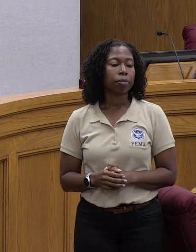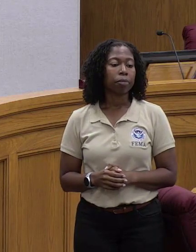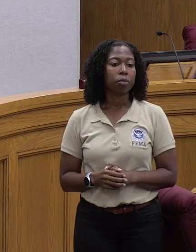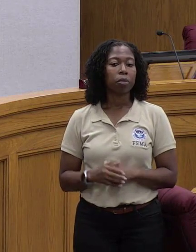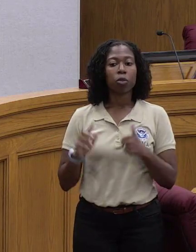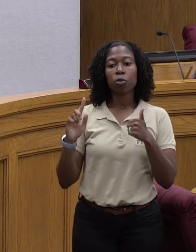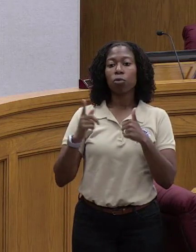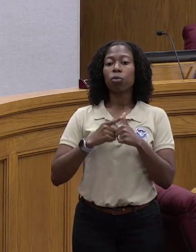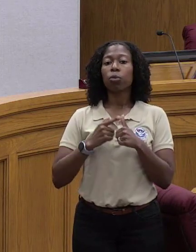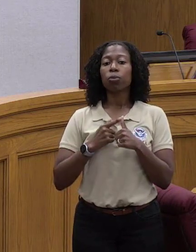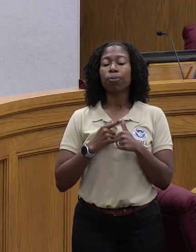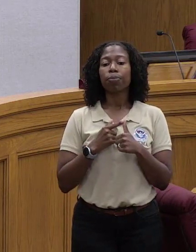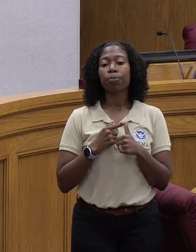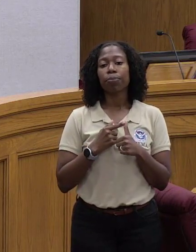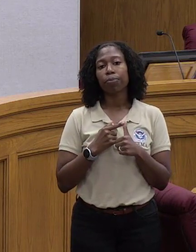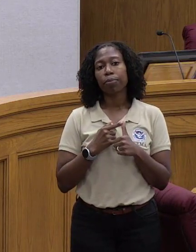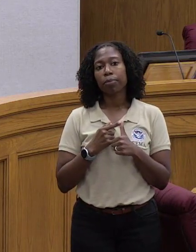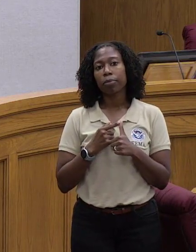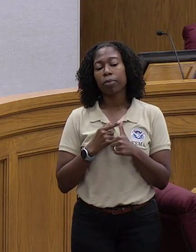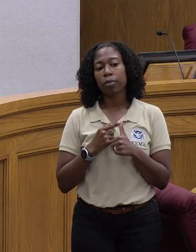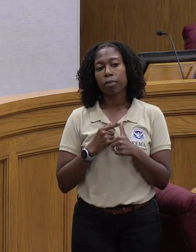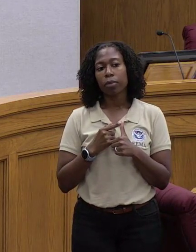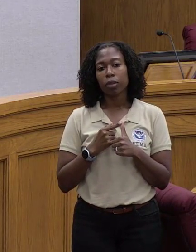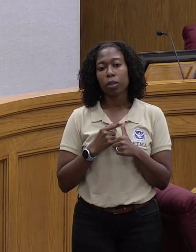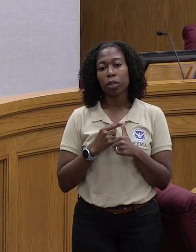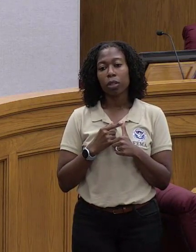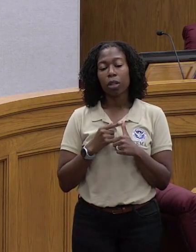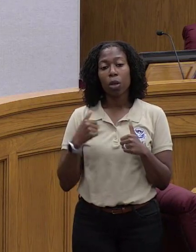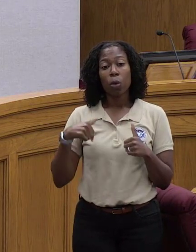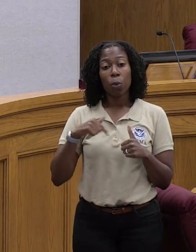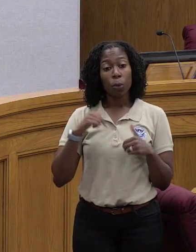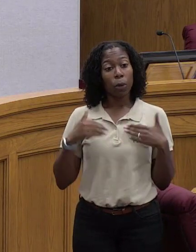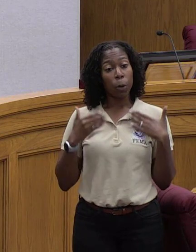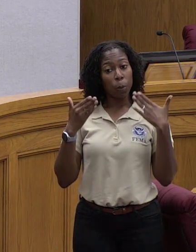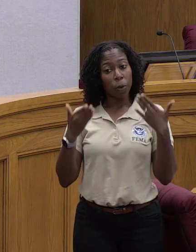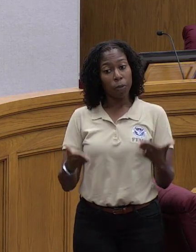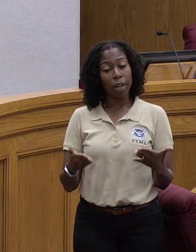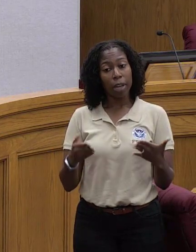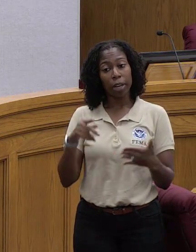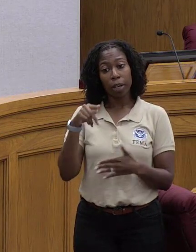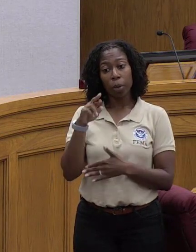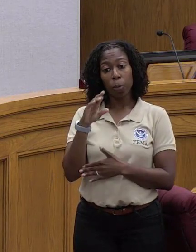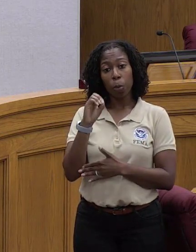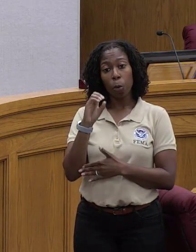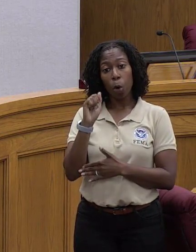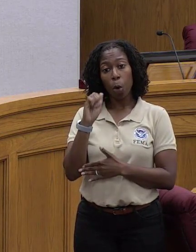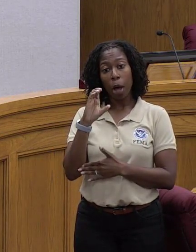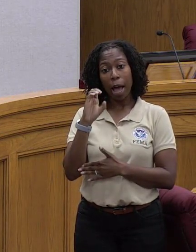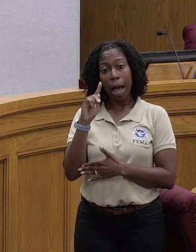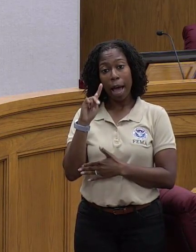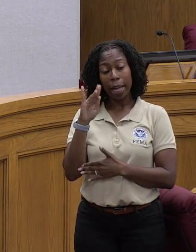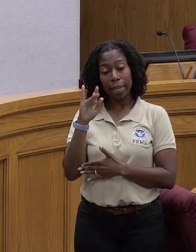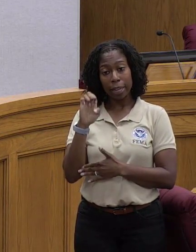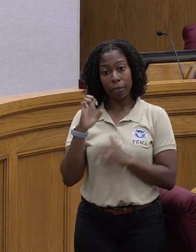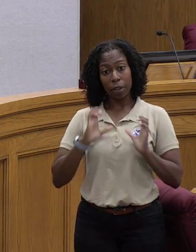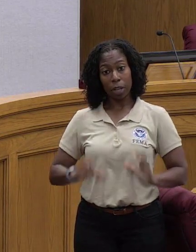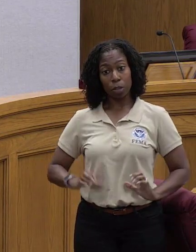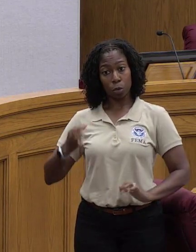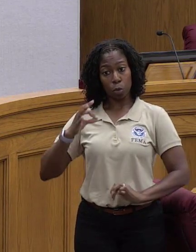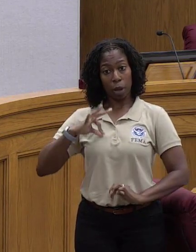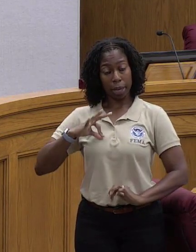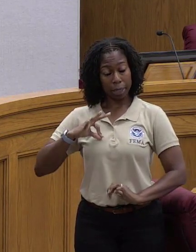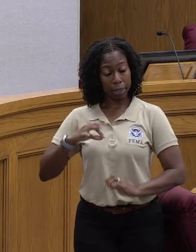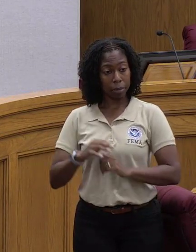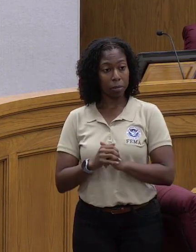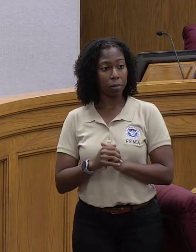Number one, we are providing proactive customer credits. We understand the impact of this terrible storm